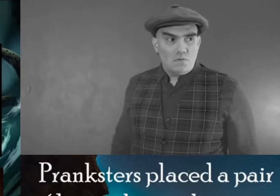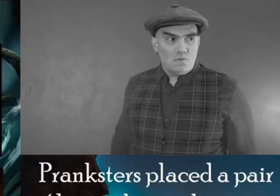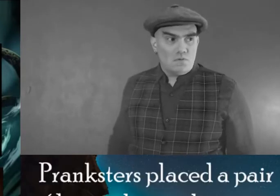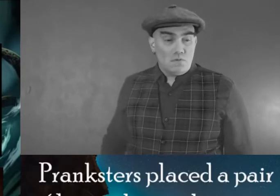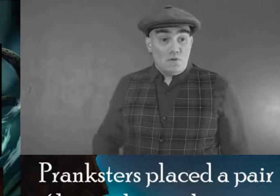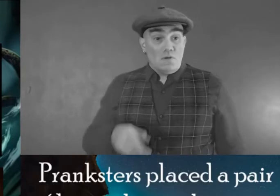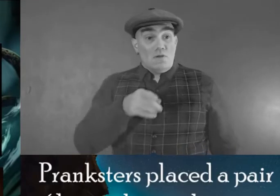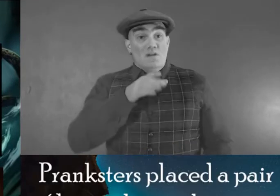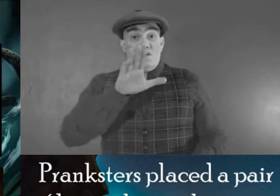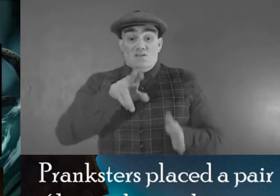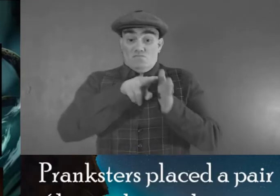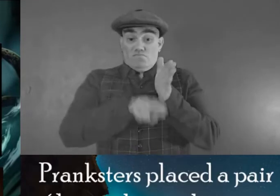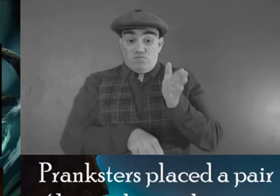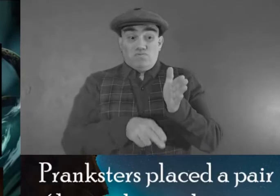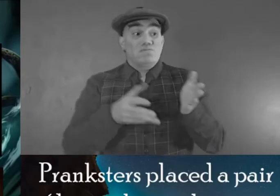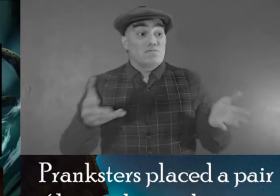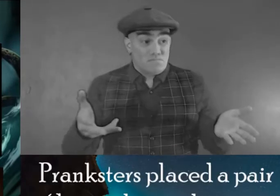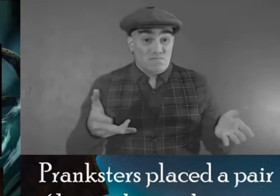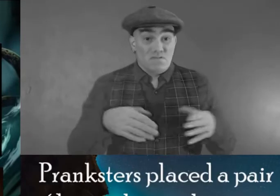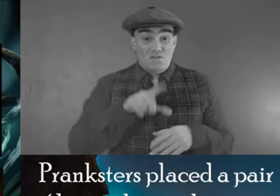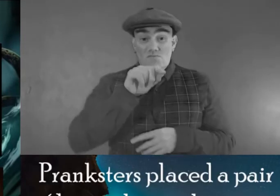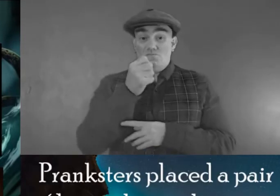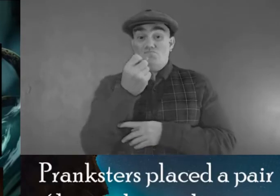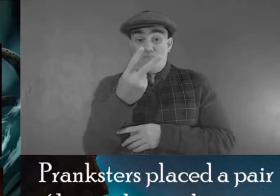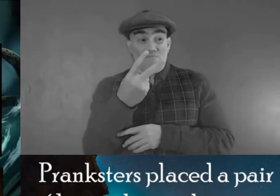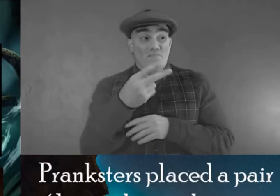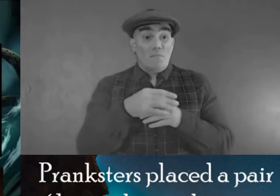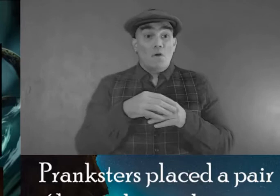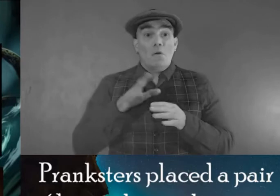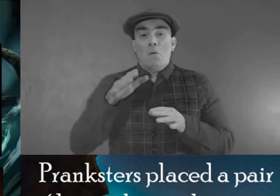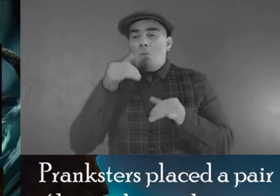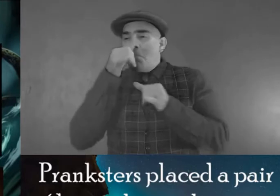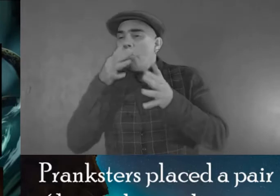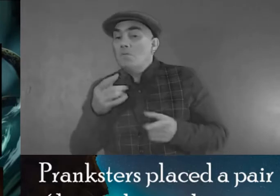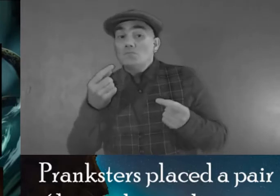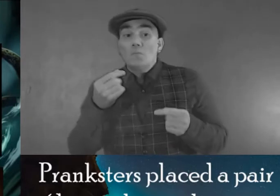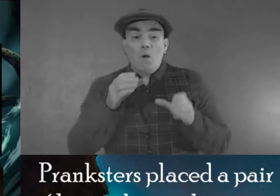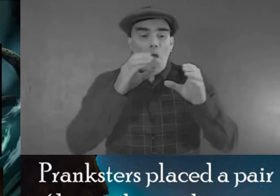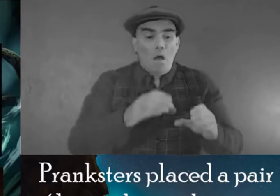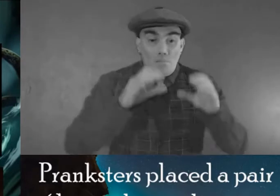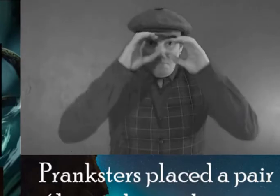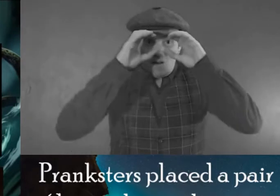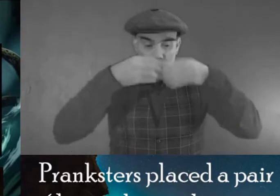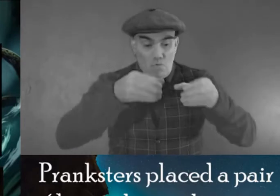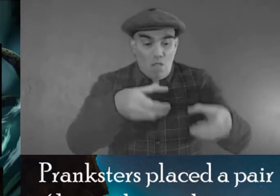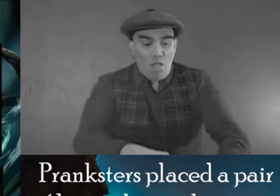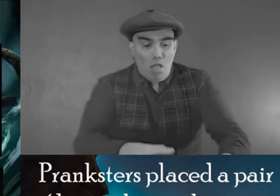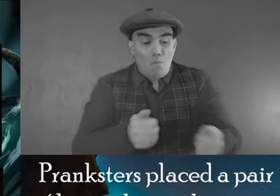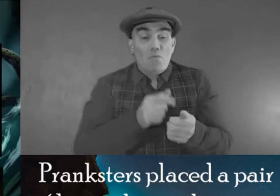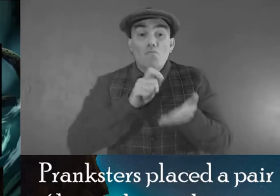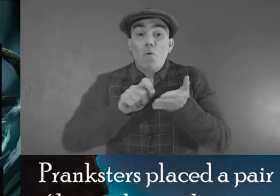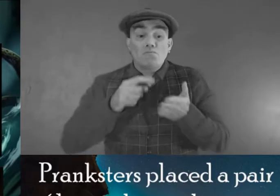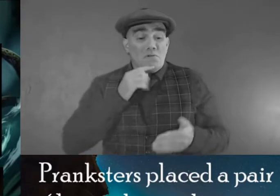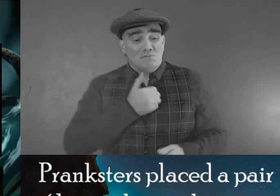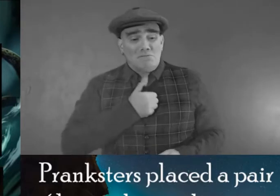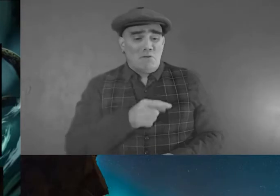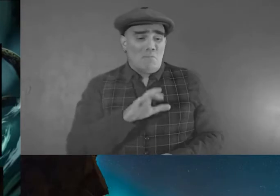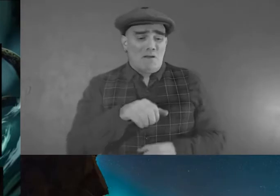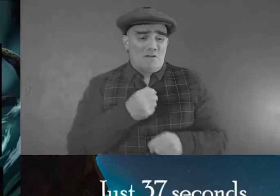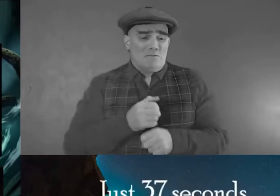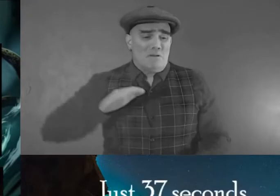Pranksters placed a pair of binoculars on his grave in 2012 with a note saying, "Sorry, they're 100 years too